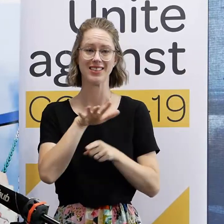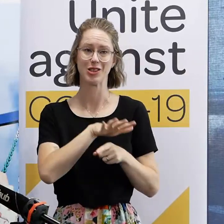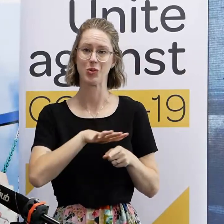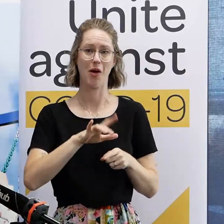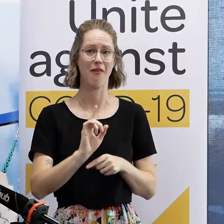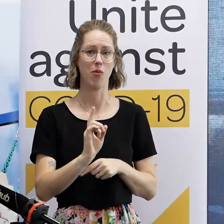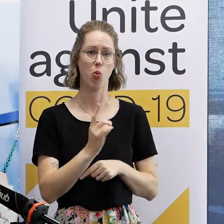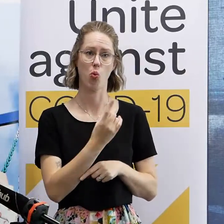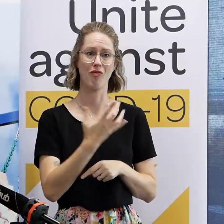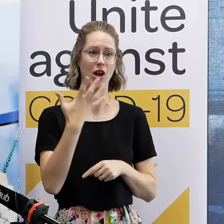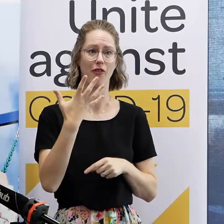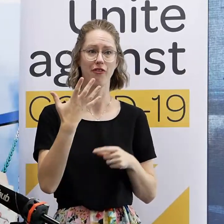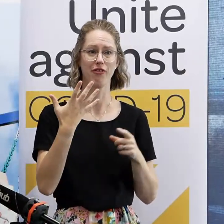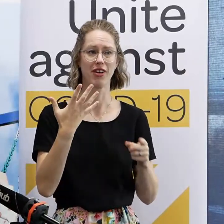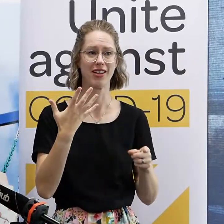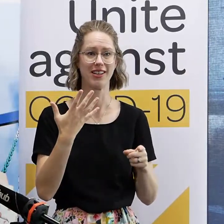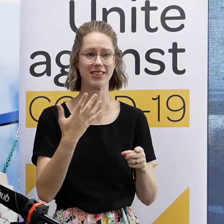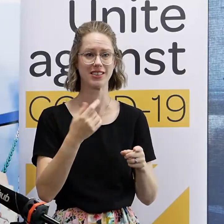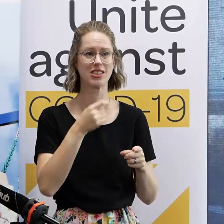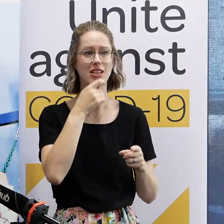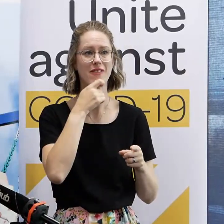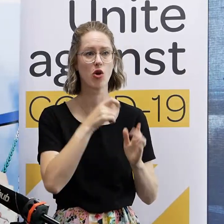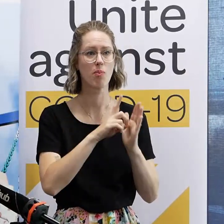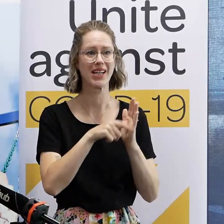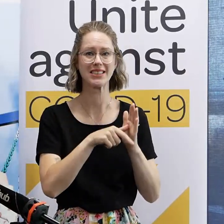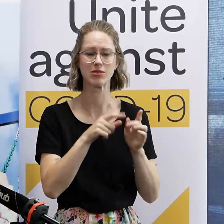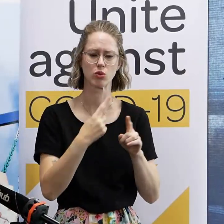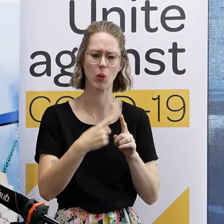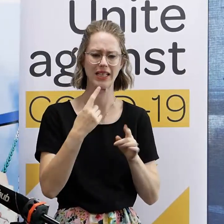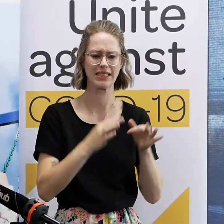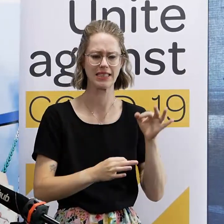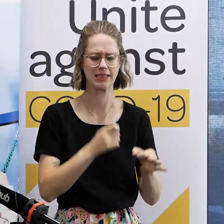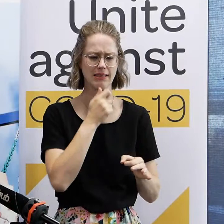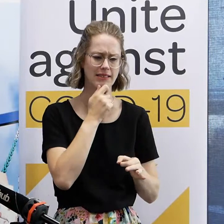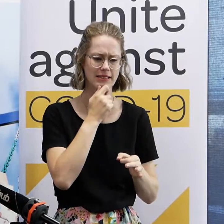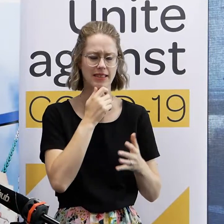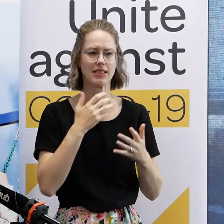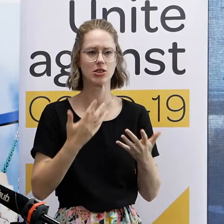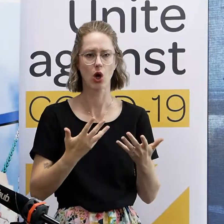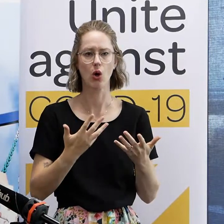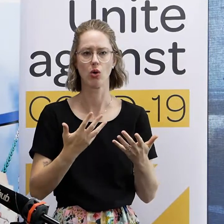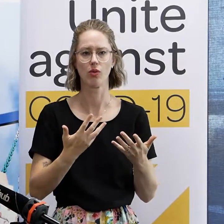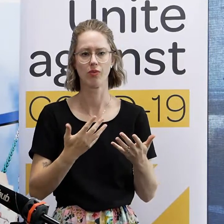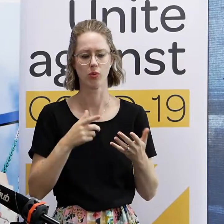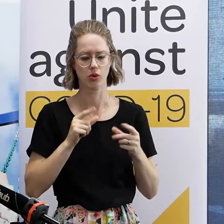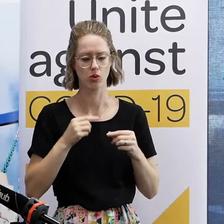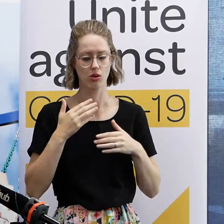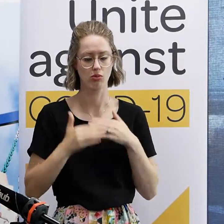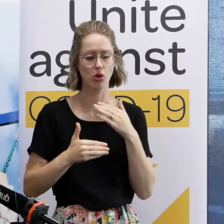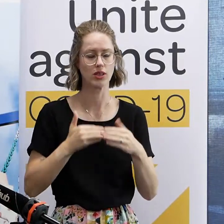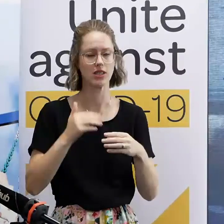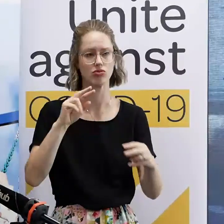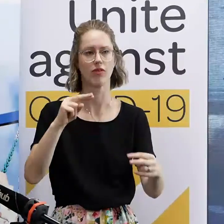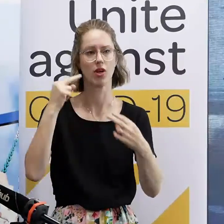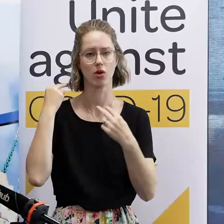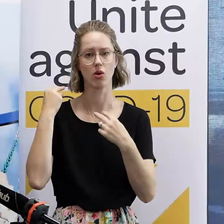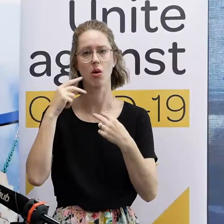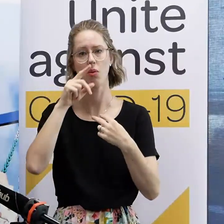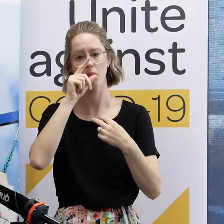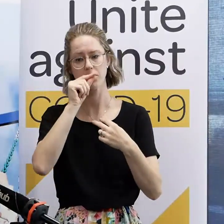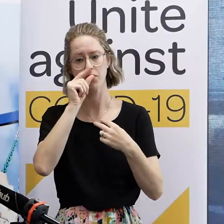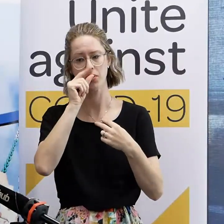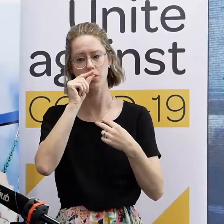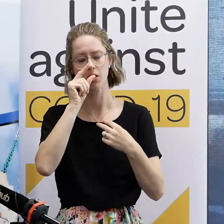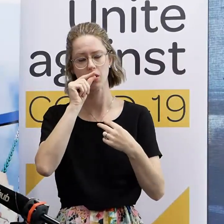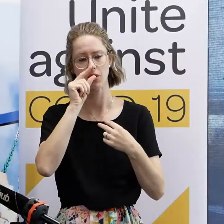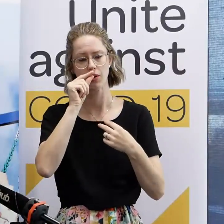this before, and we're talking a matter of minutes here for a decision to be made. So like I say, when we do the process review, it may throw open